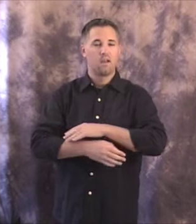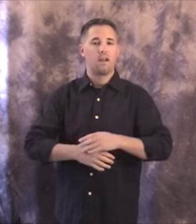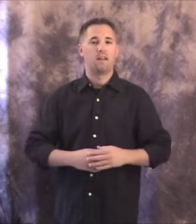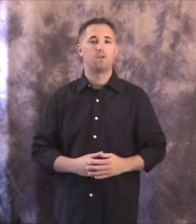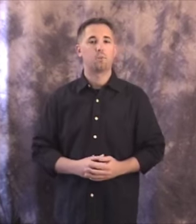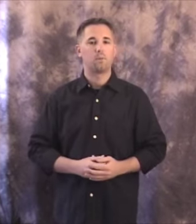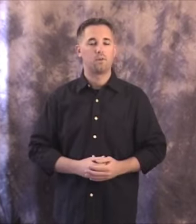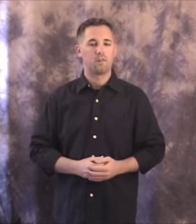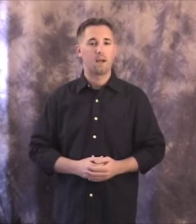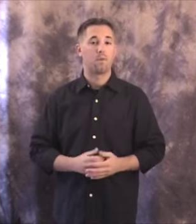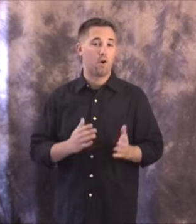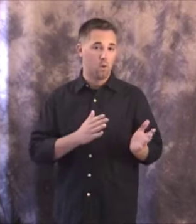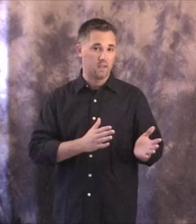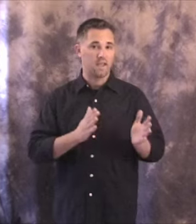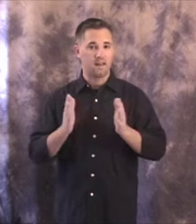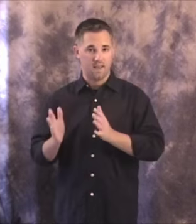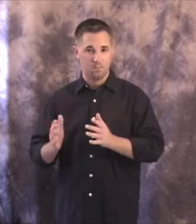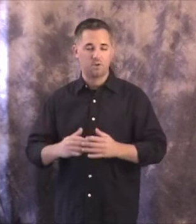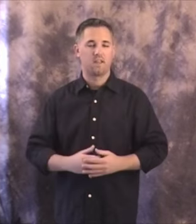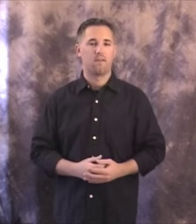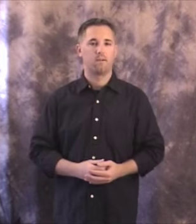And here's what it will look like with holy and night put together.